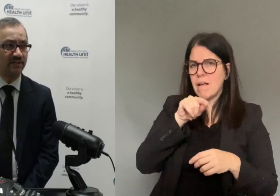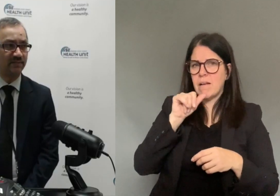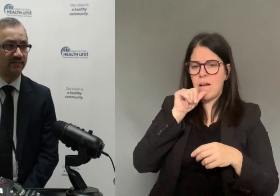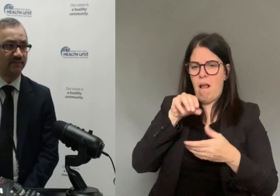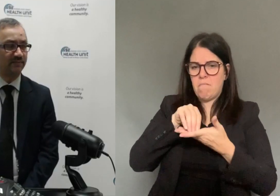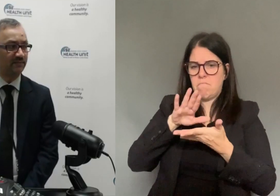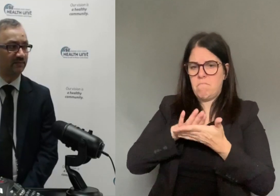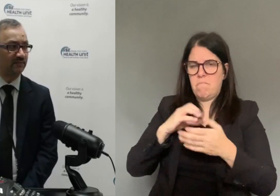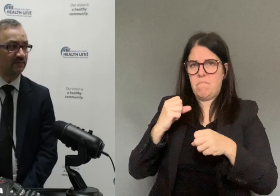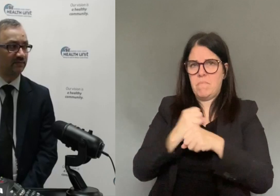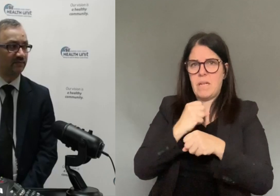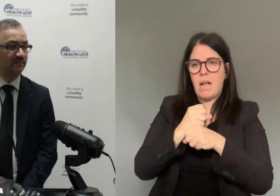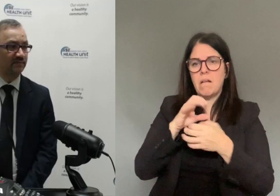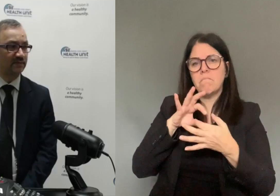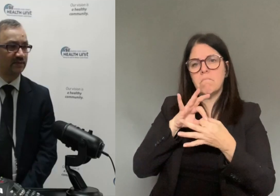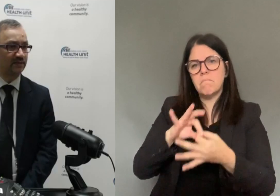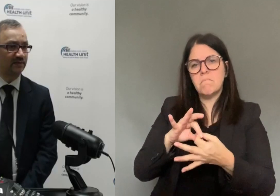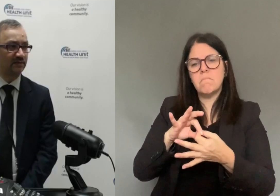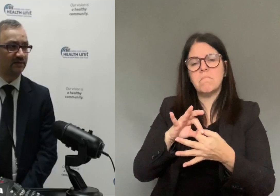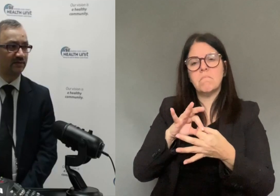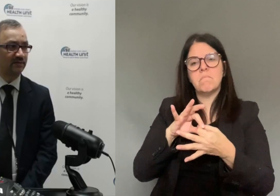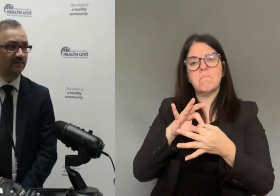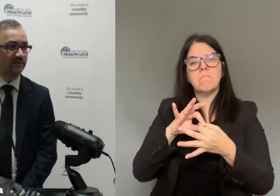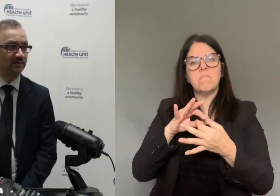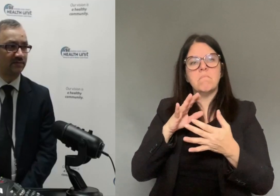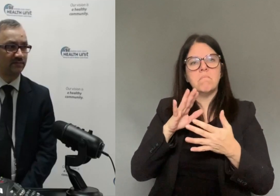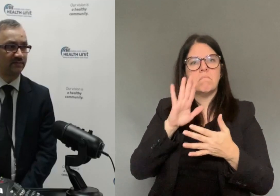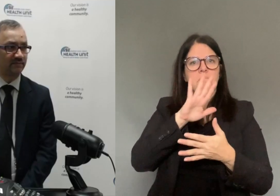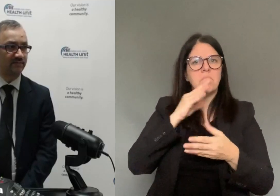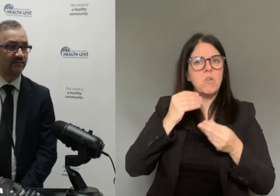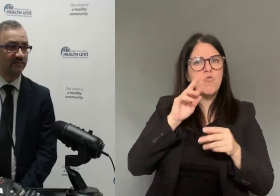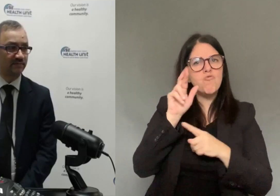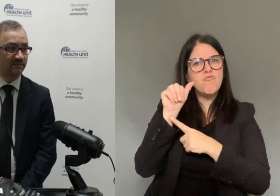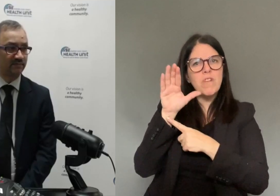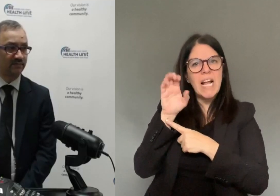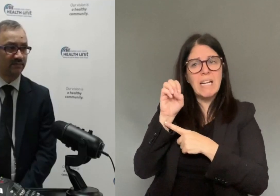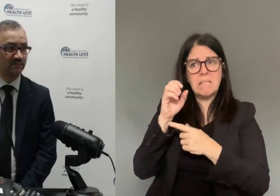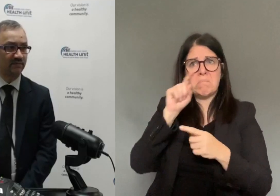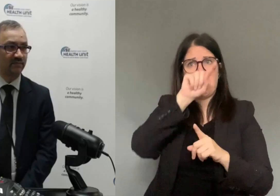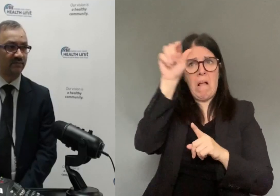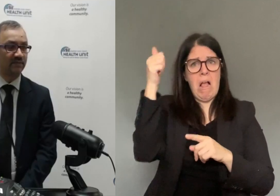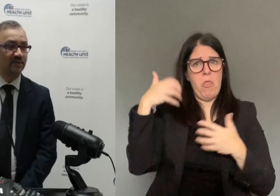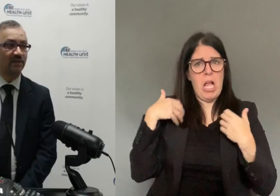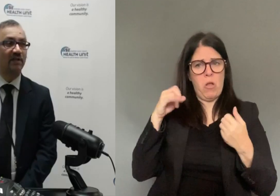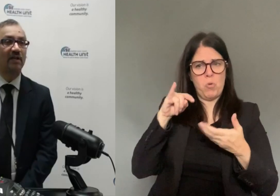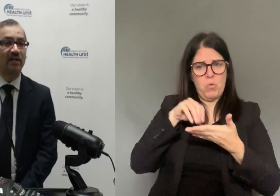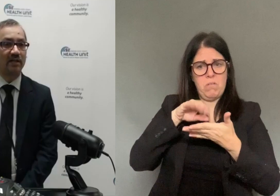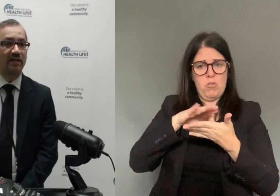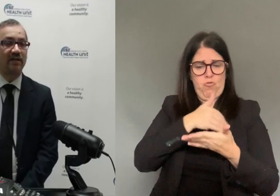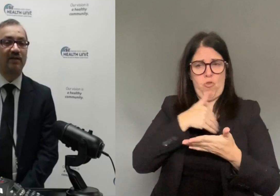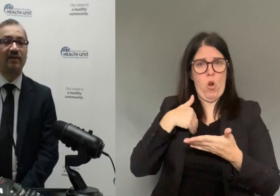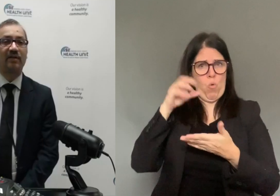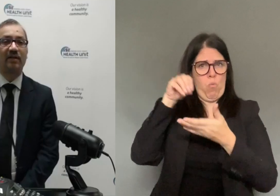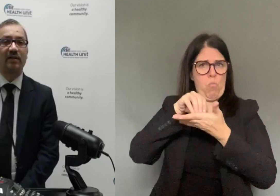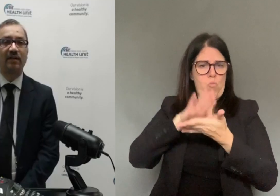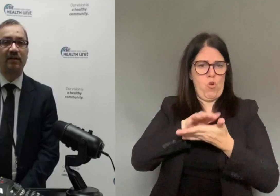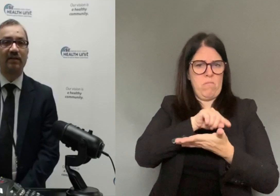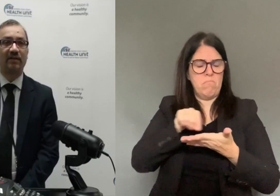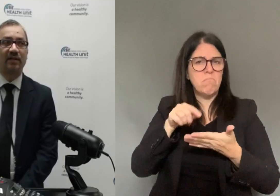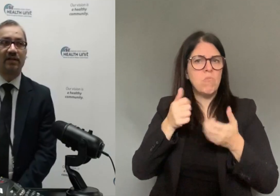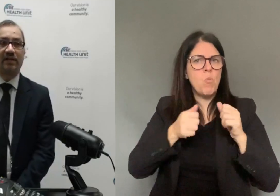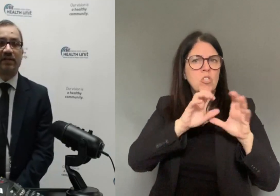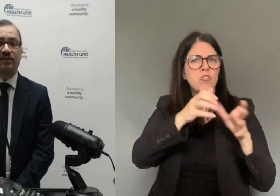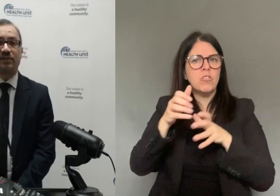again? So why has the health unit decided to not collect data on race, unlike other health units like